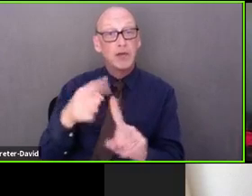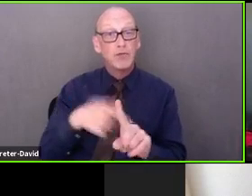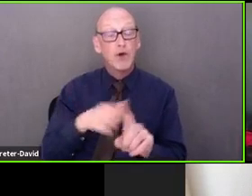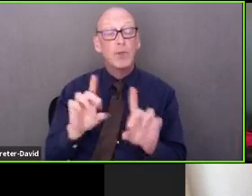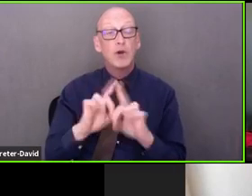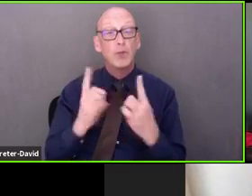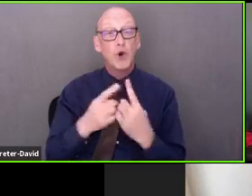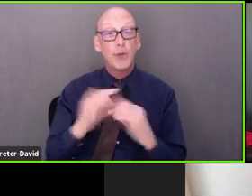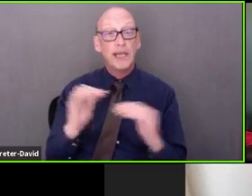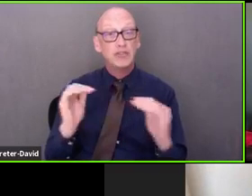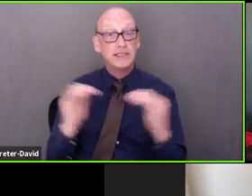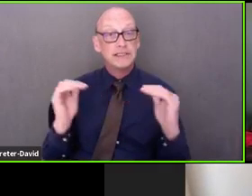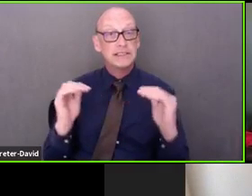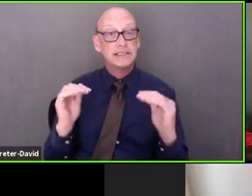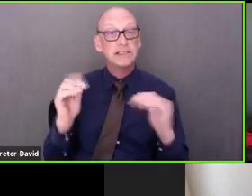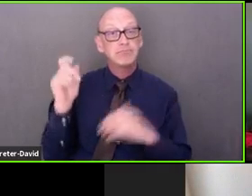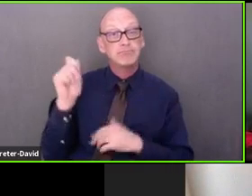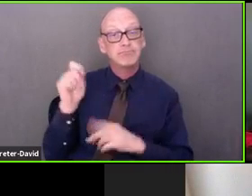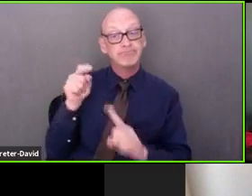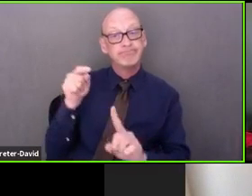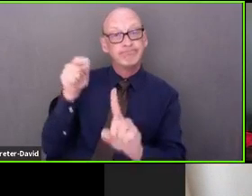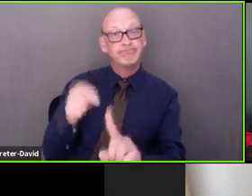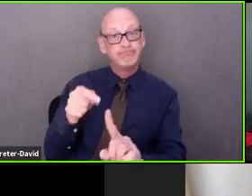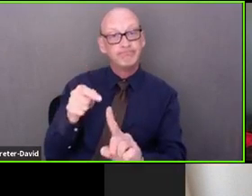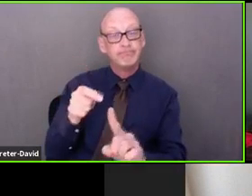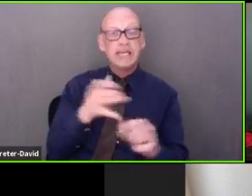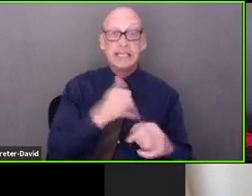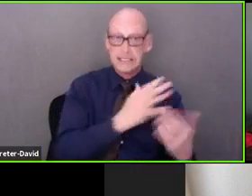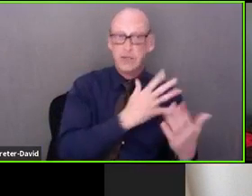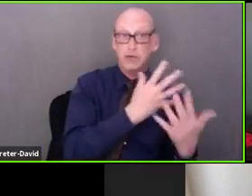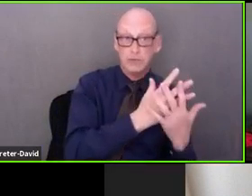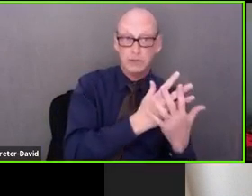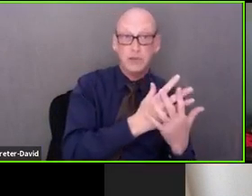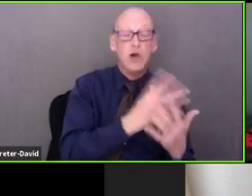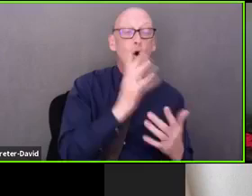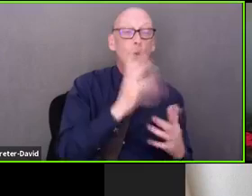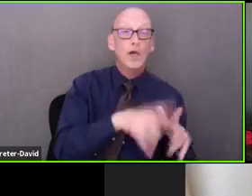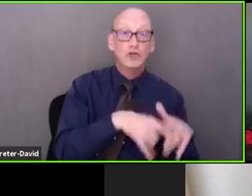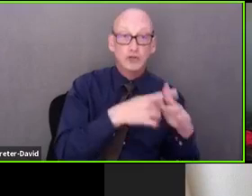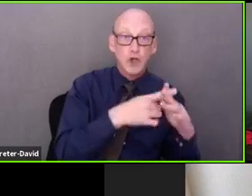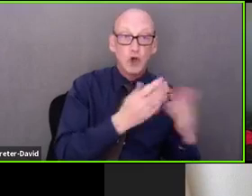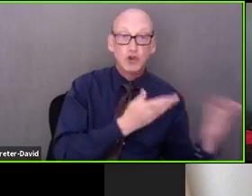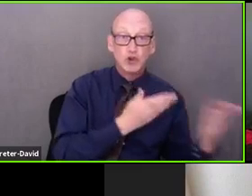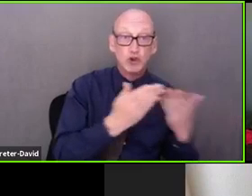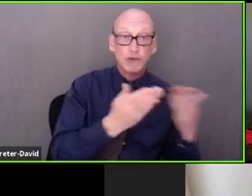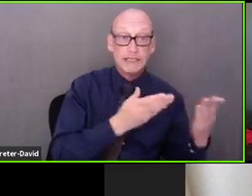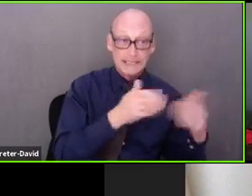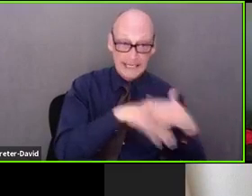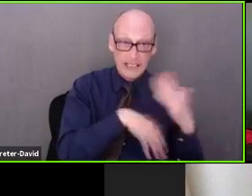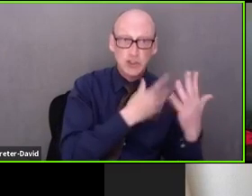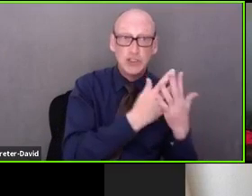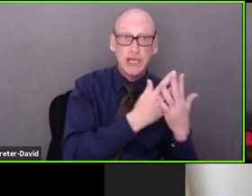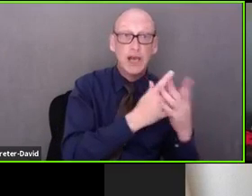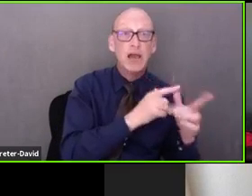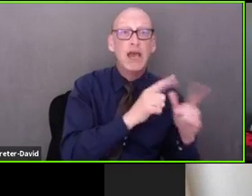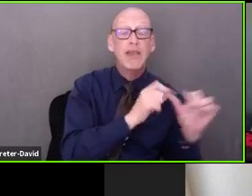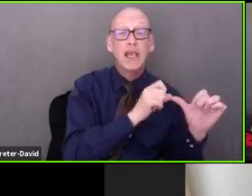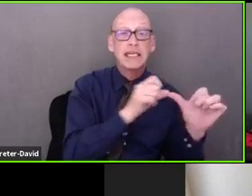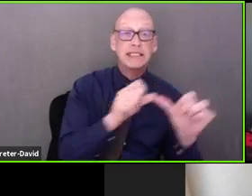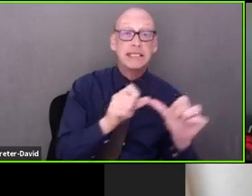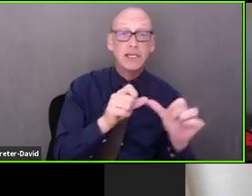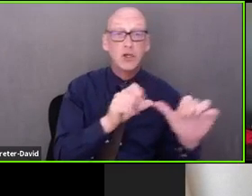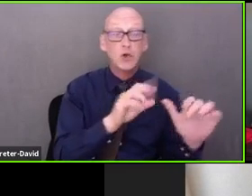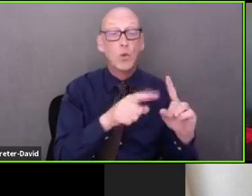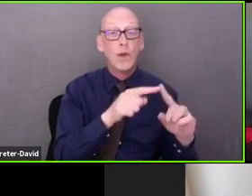Justice. And this is targeting individuals who are yet incarcerated. We will begin services while they're still inside and then continue once they come on the